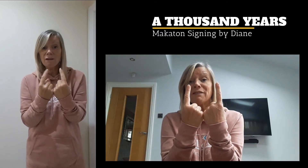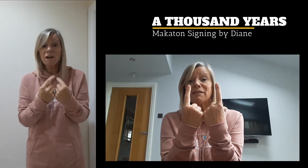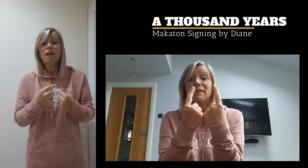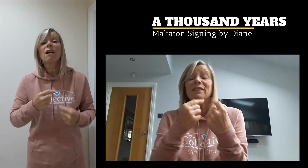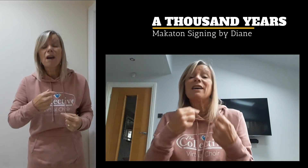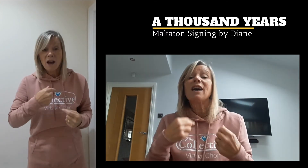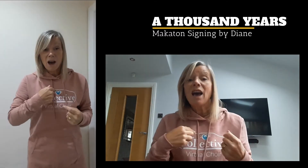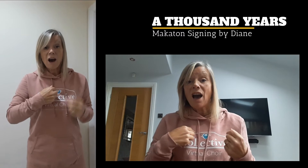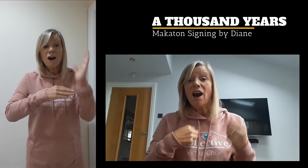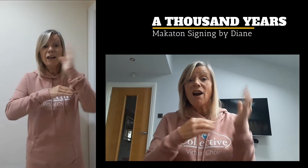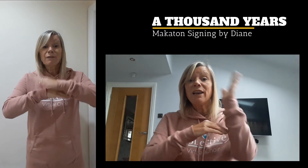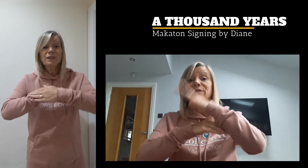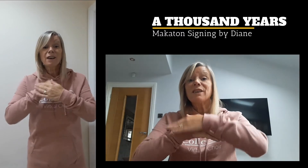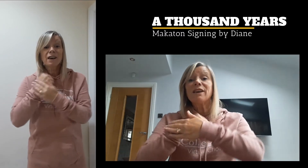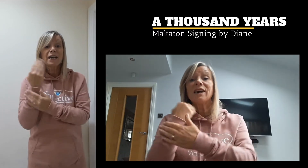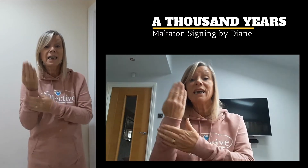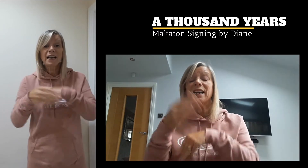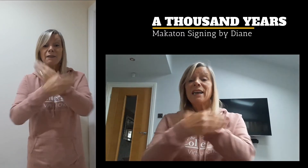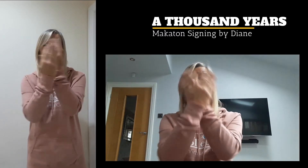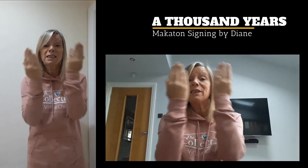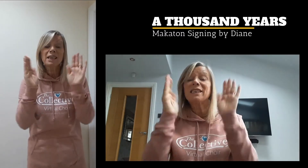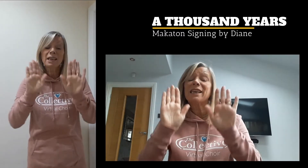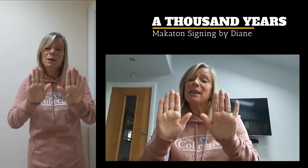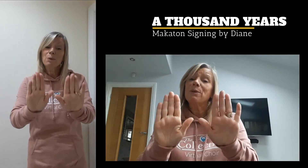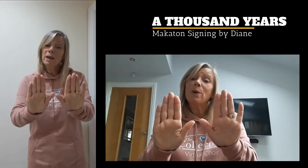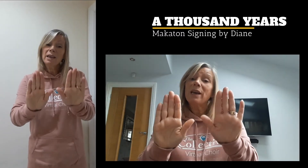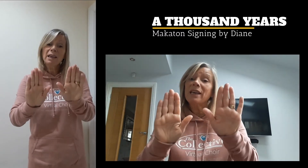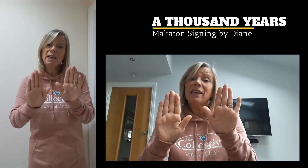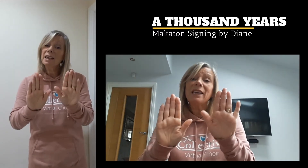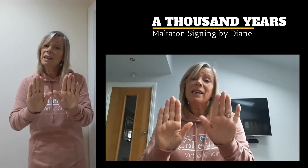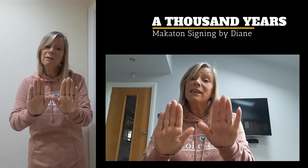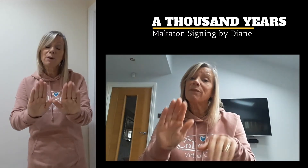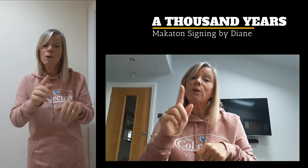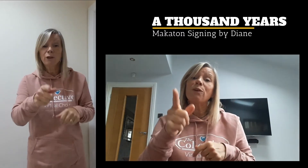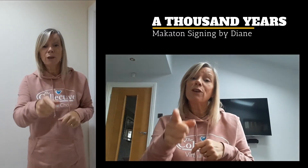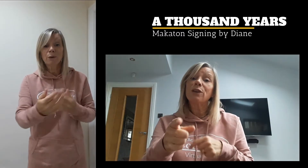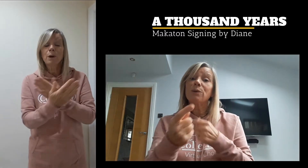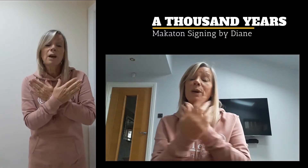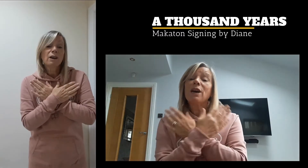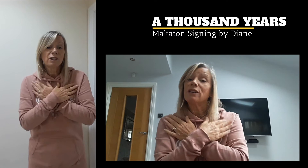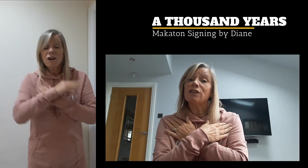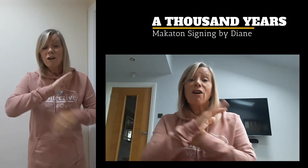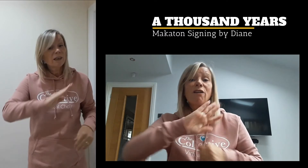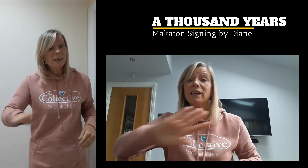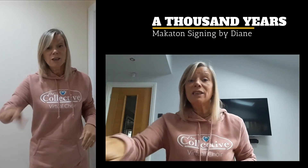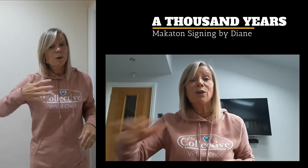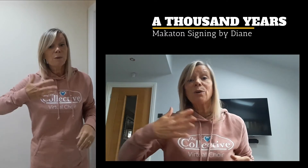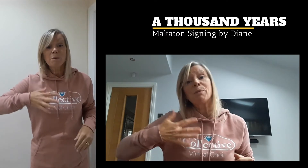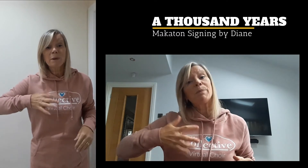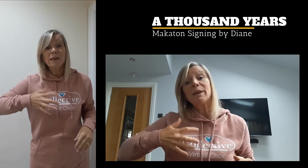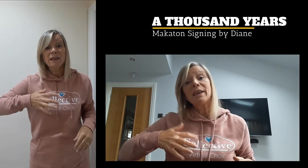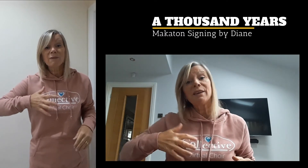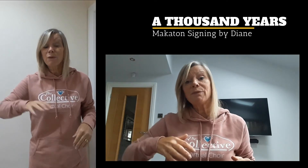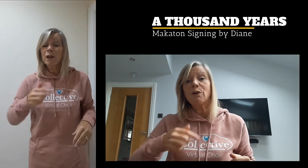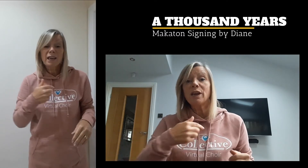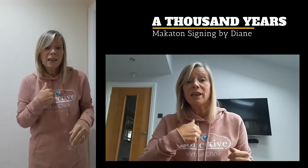closer. I have died every day waiting for you. Darling, don't